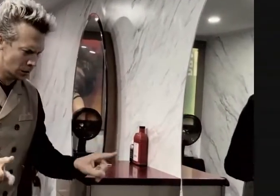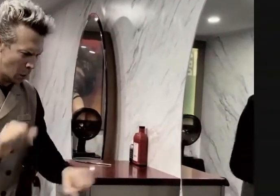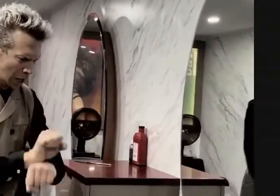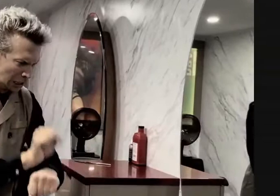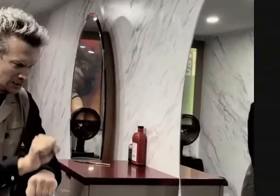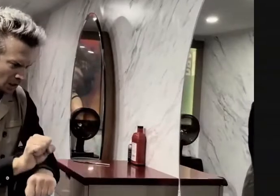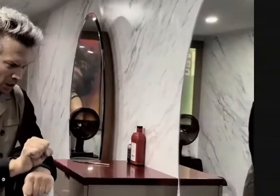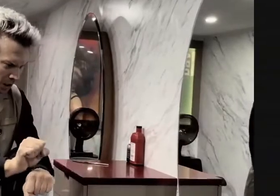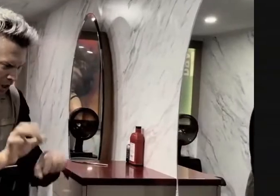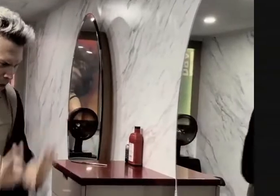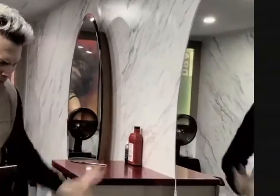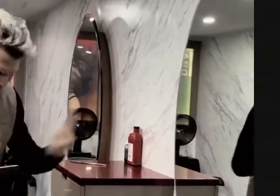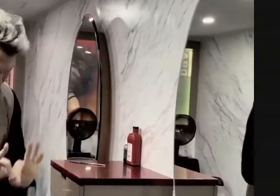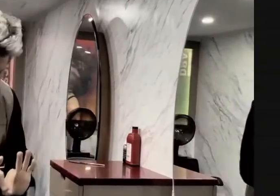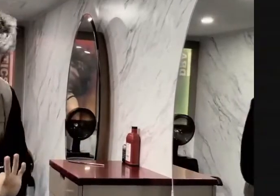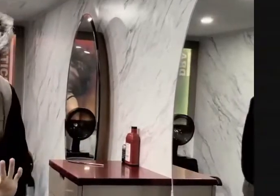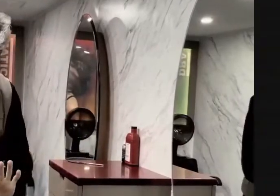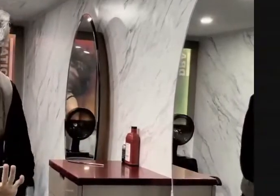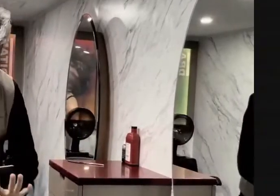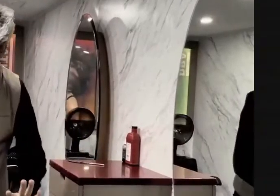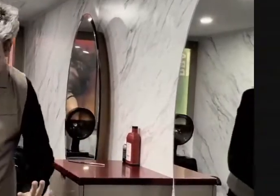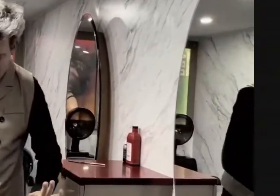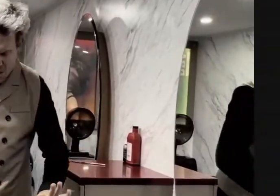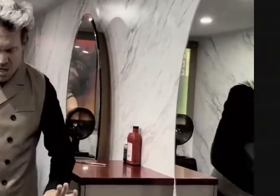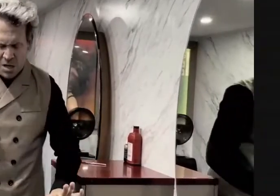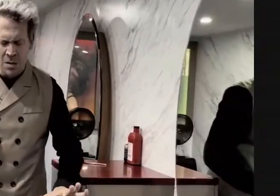no work. Wait!